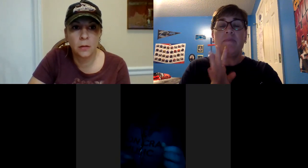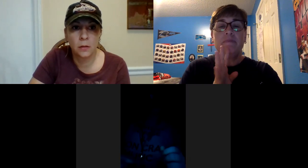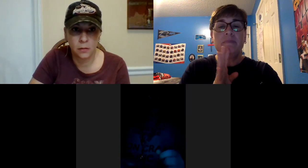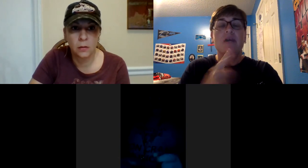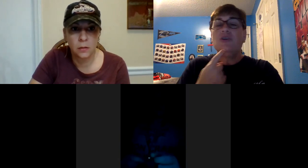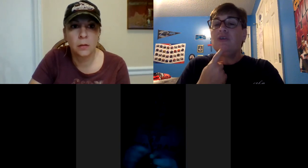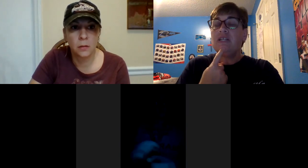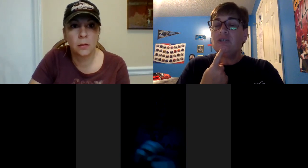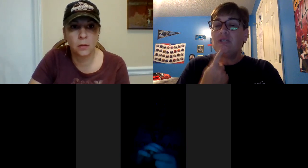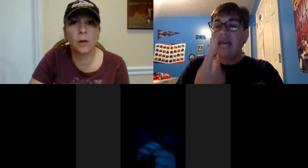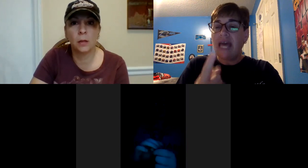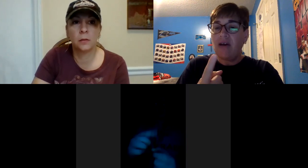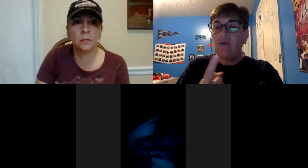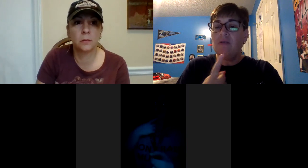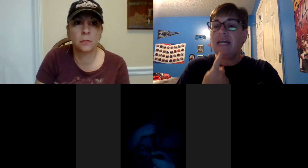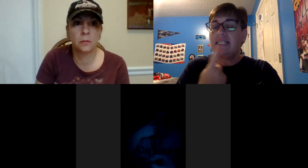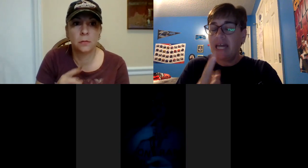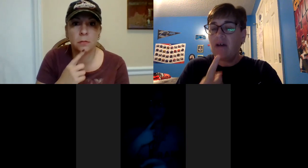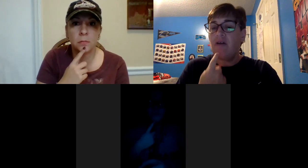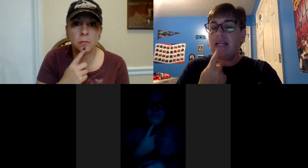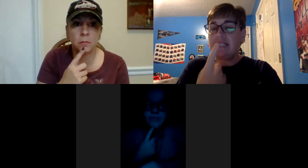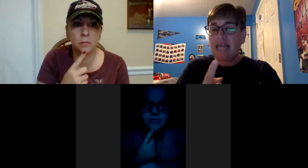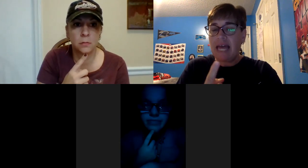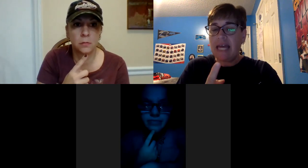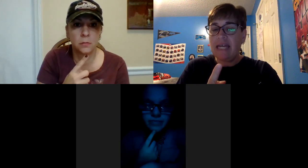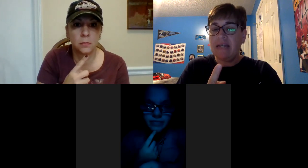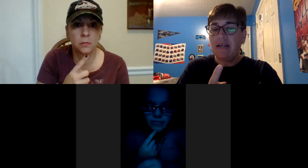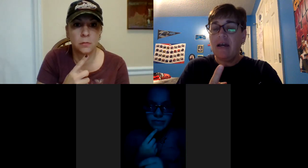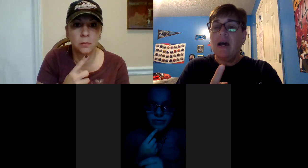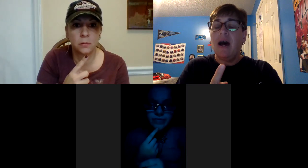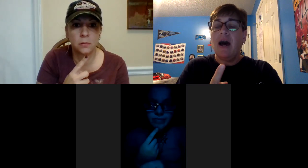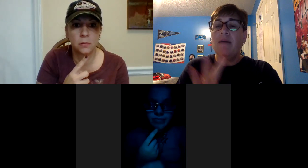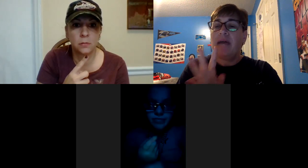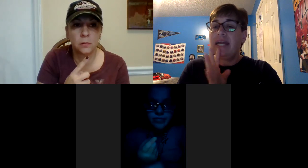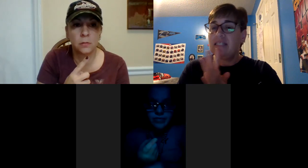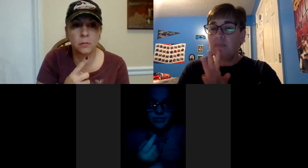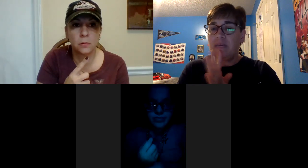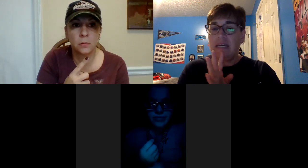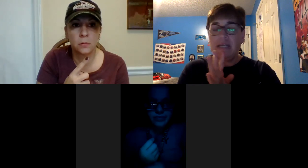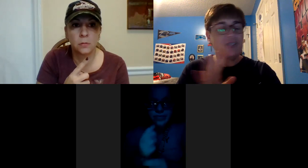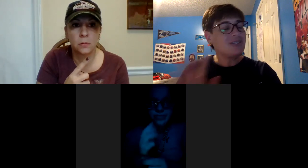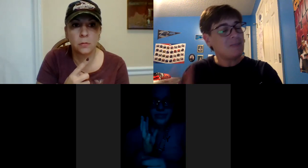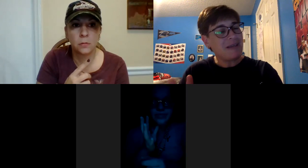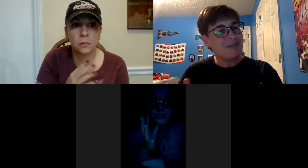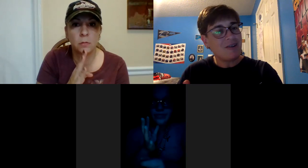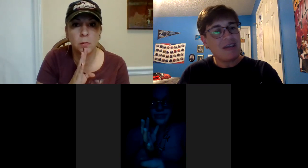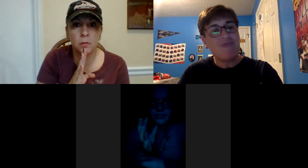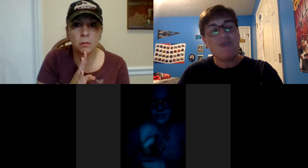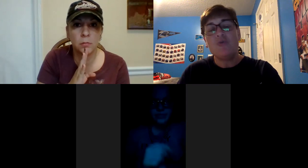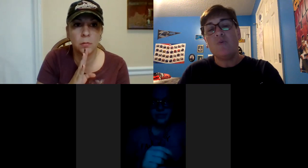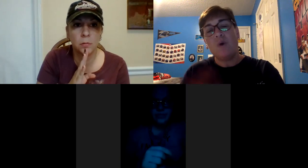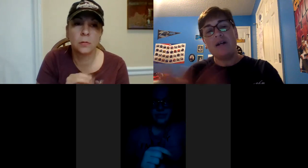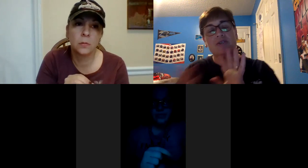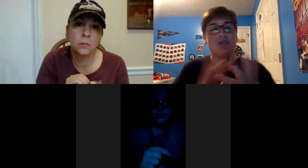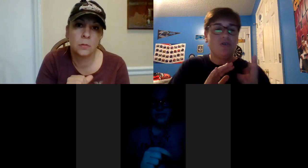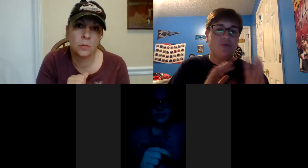Yep. You can do tell, like tell and say, and speak. It just depends on if